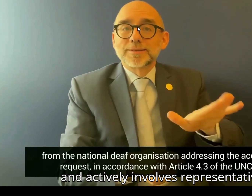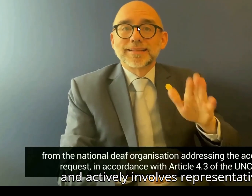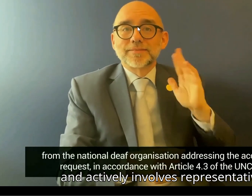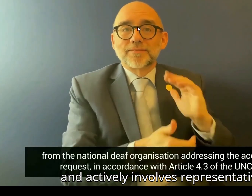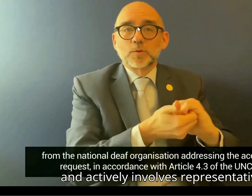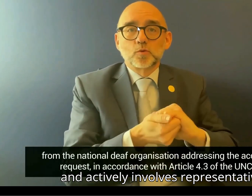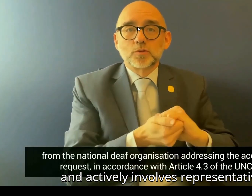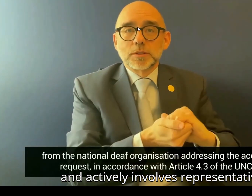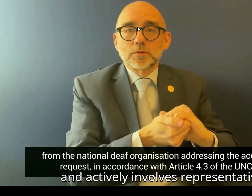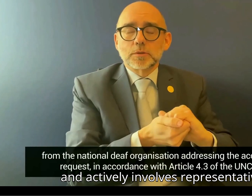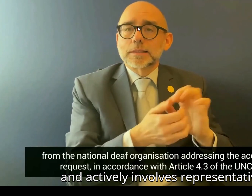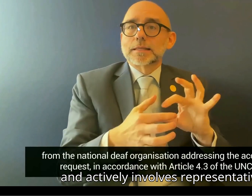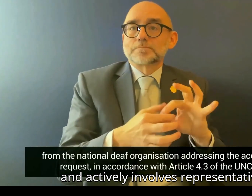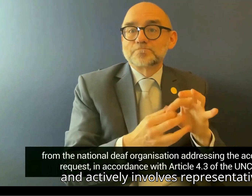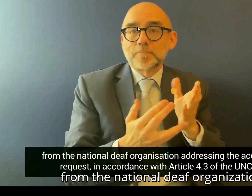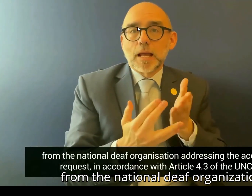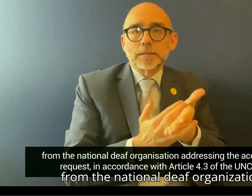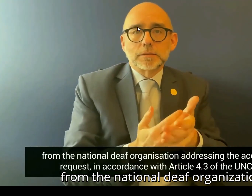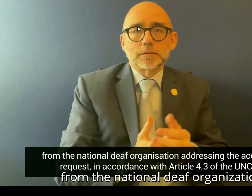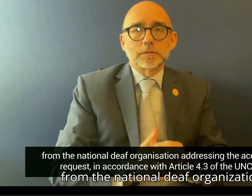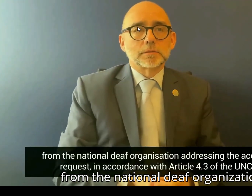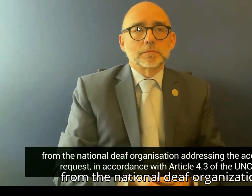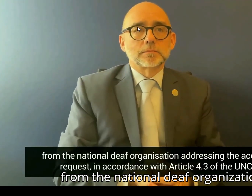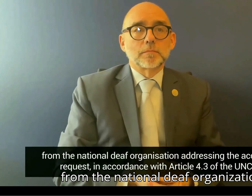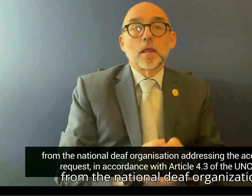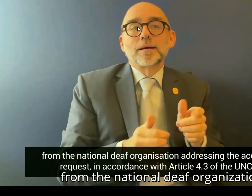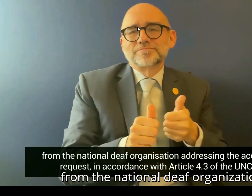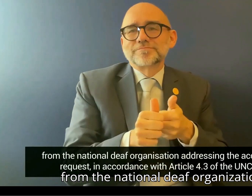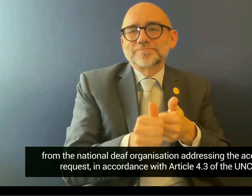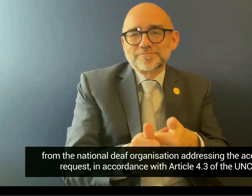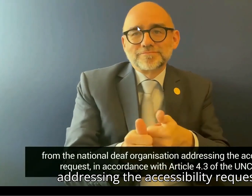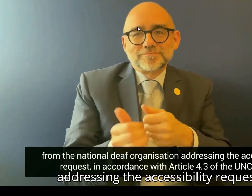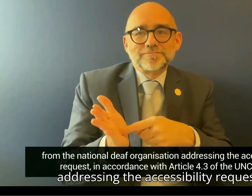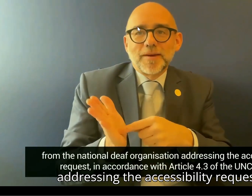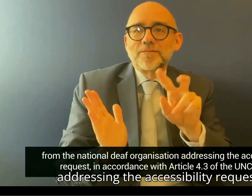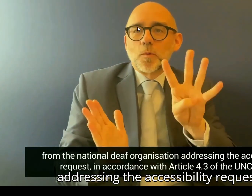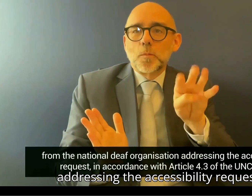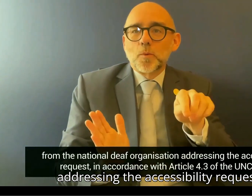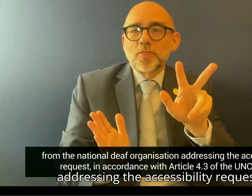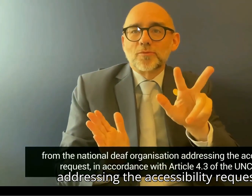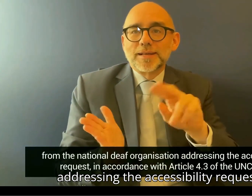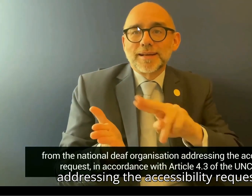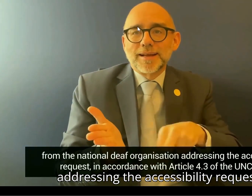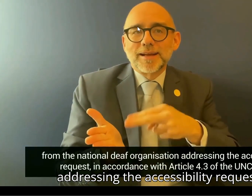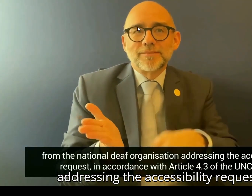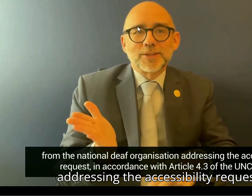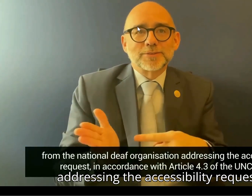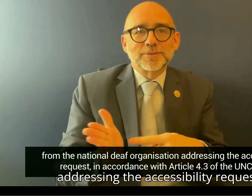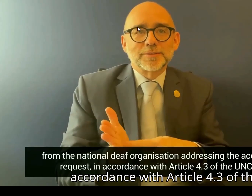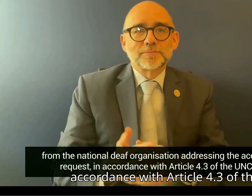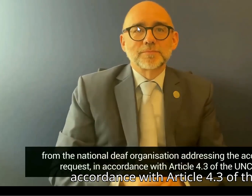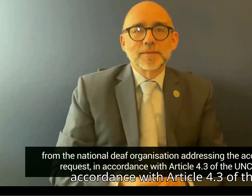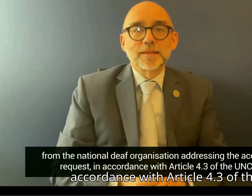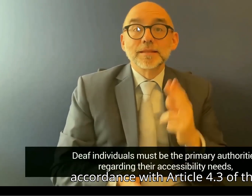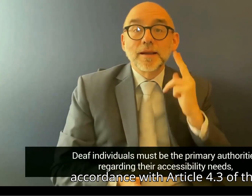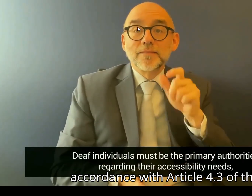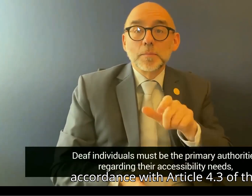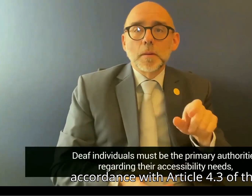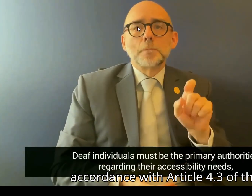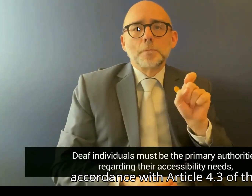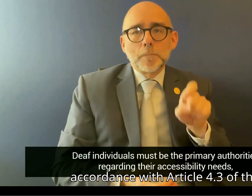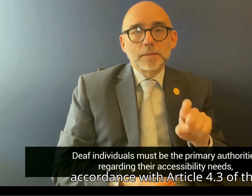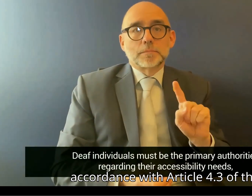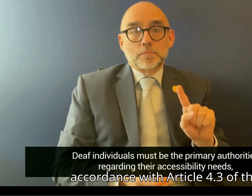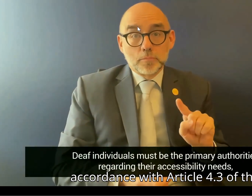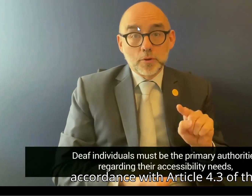and actively involves representatives from the national deaf organisations addressing the accessibility request in accordance with